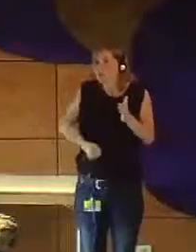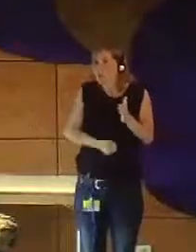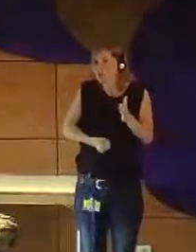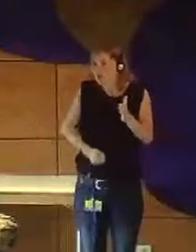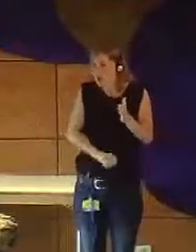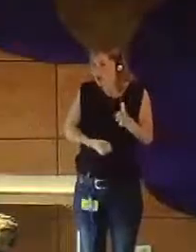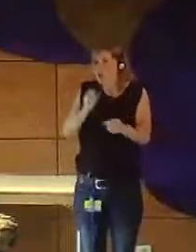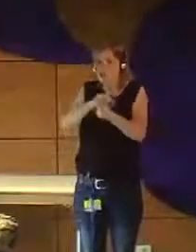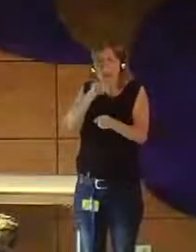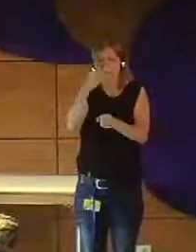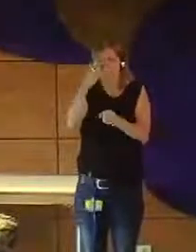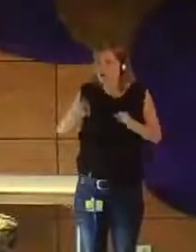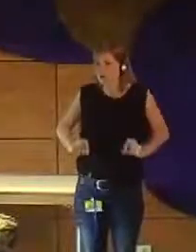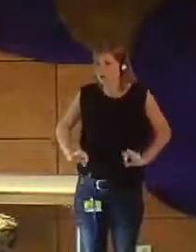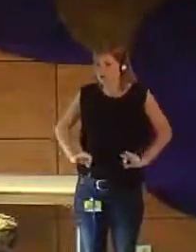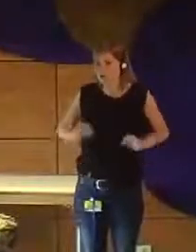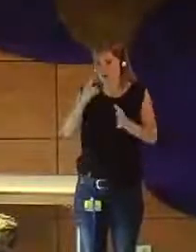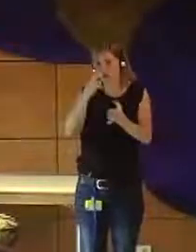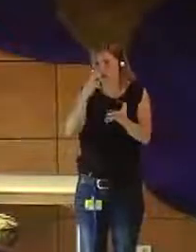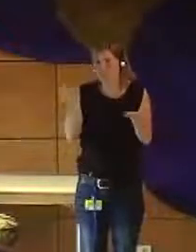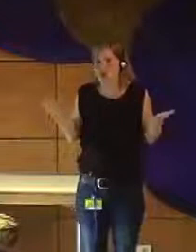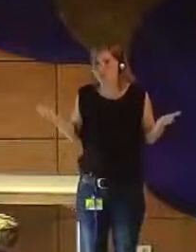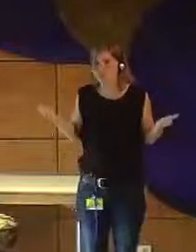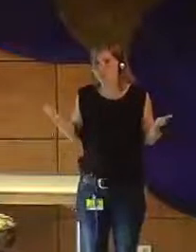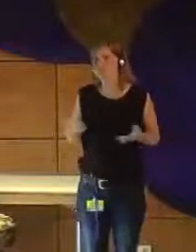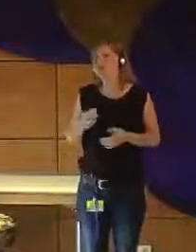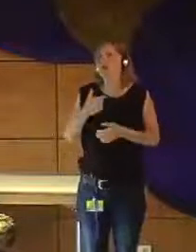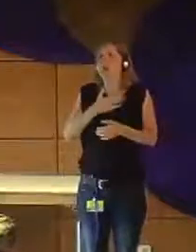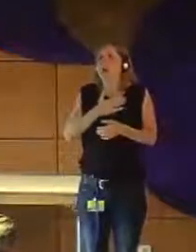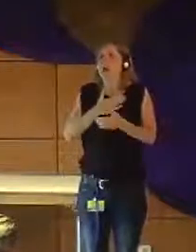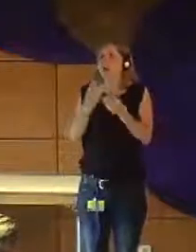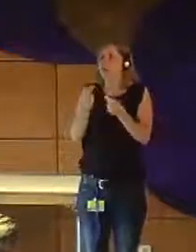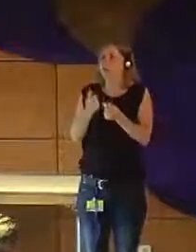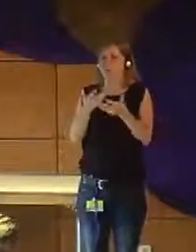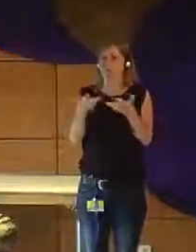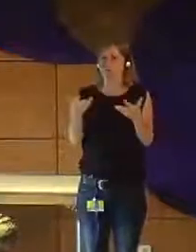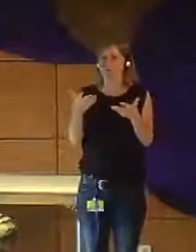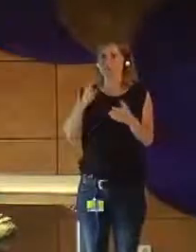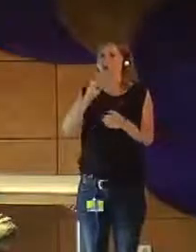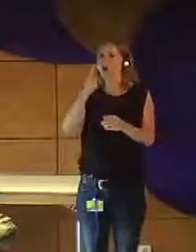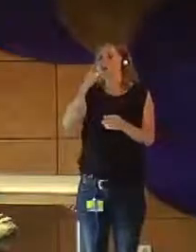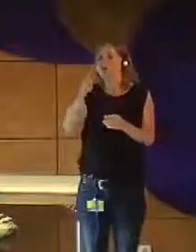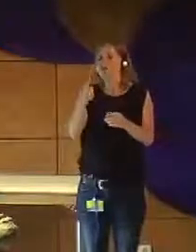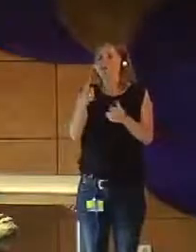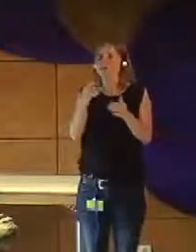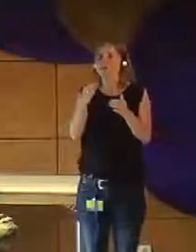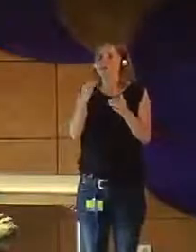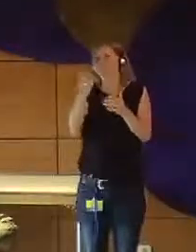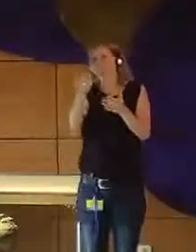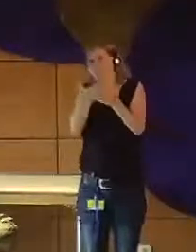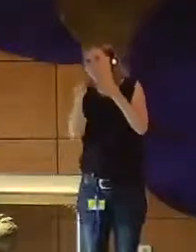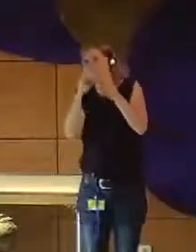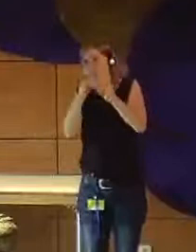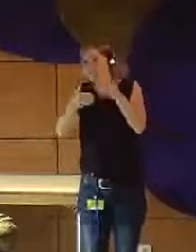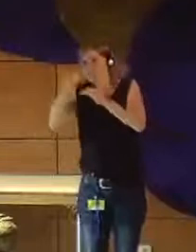the womb is starting to enlarge. My feeling would be, is even though there's a strong family history of late development, I would probably